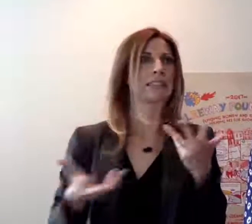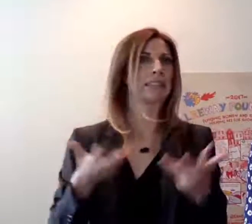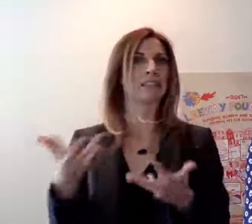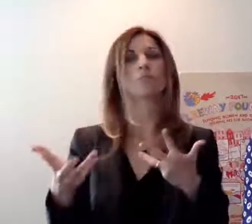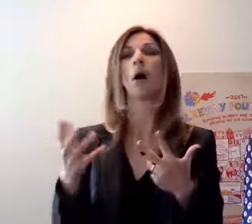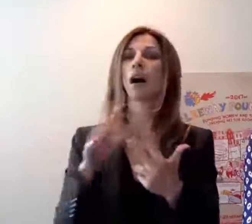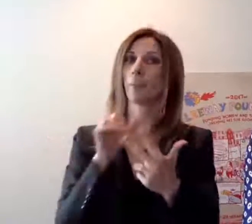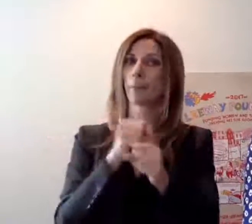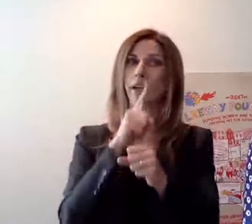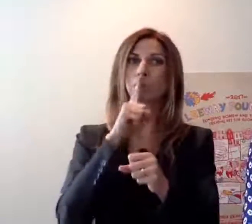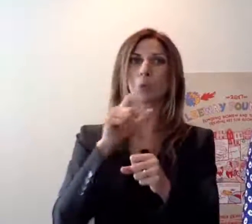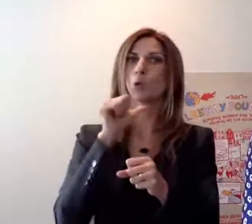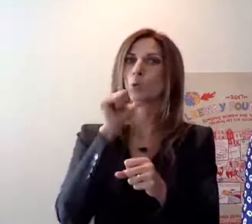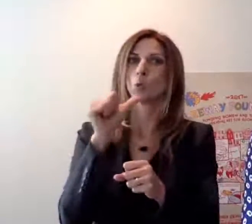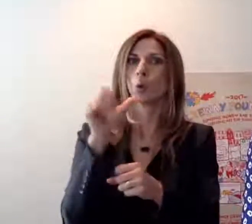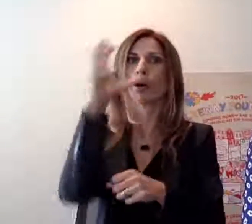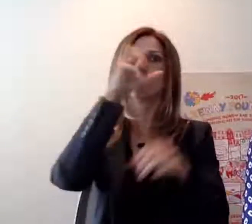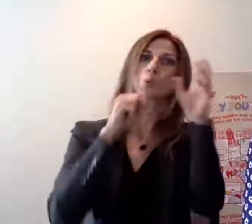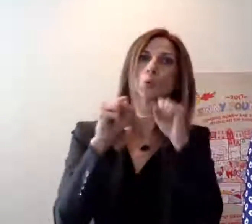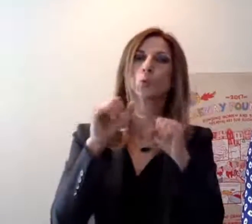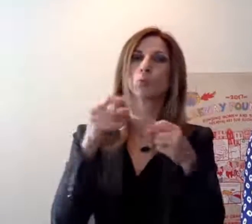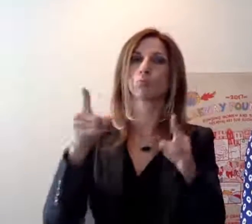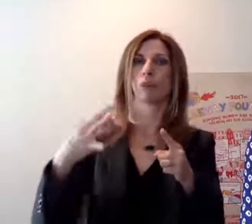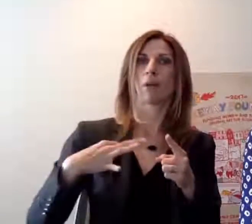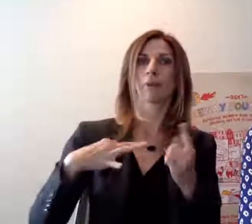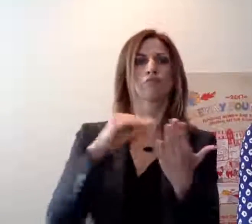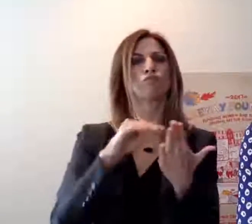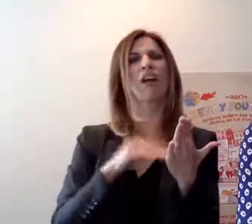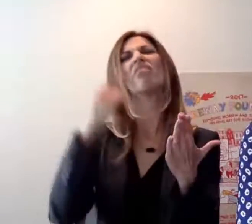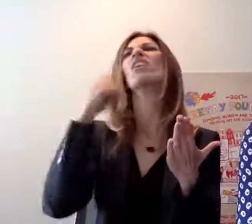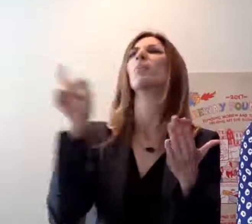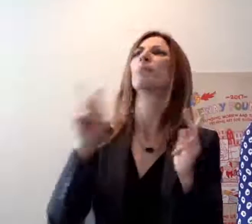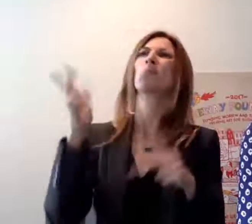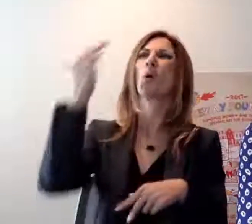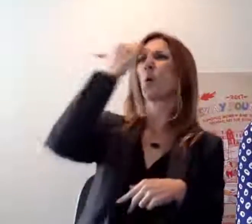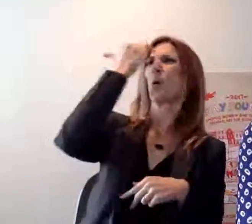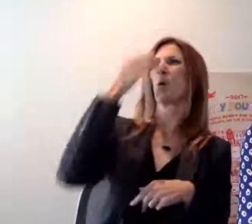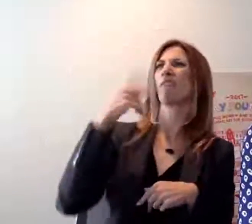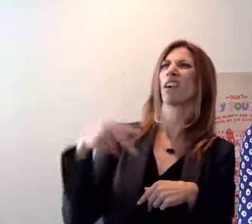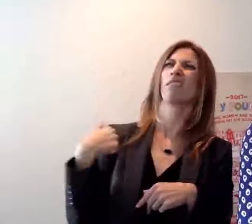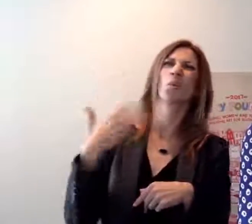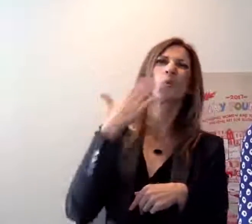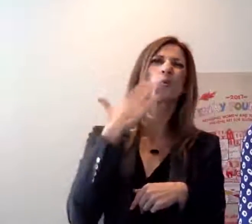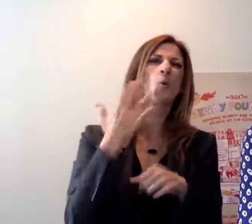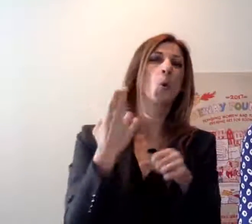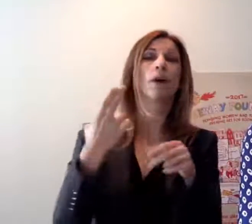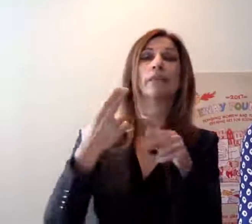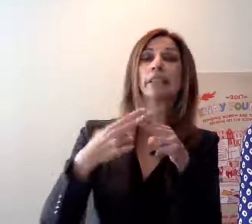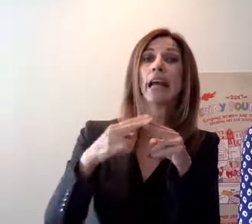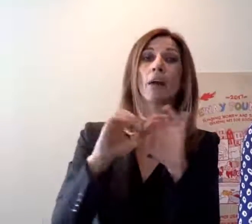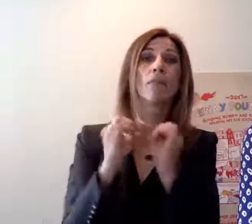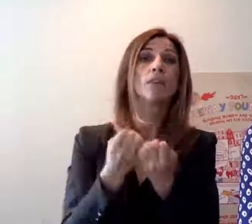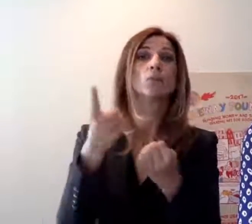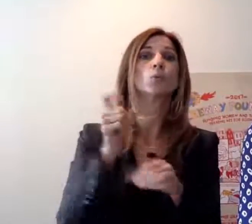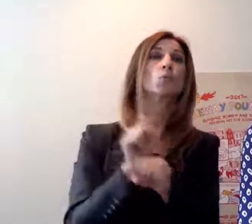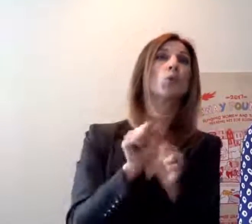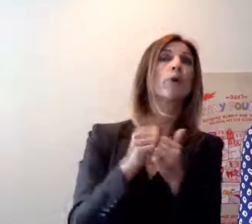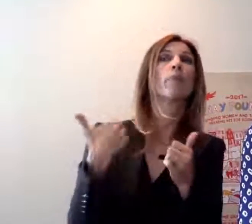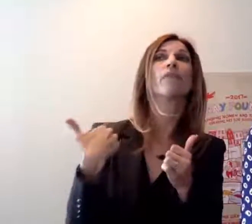Philadelphia area, so be sure that you're not making assumptions in your application, that they know the organizations you might mention, or even